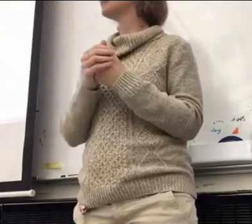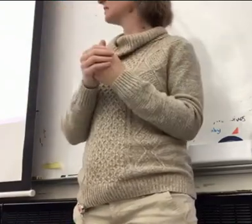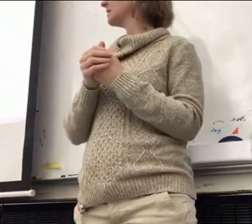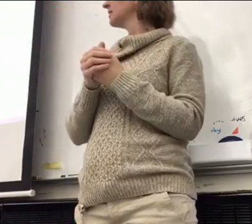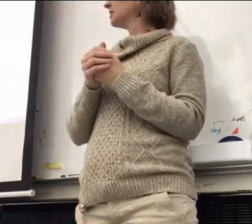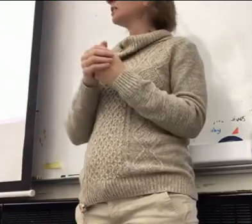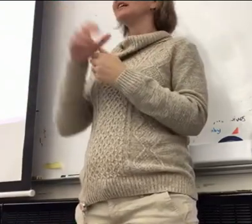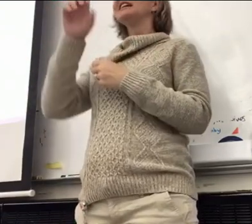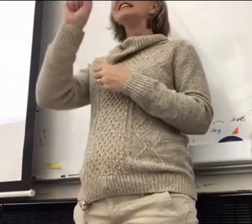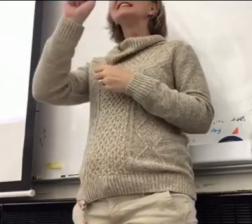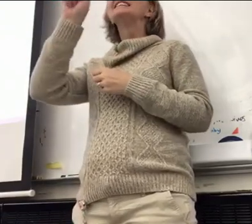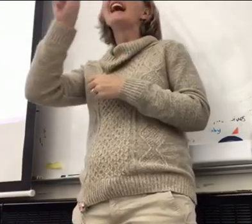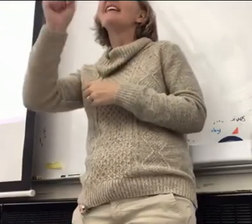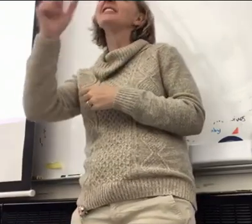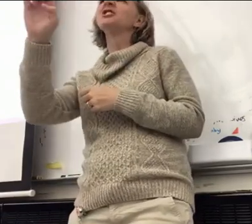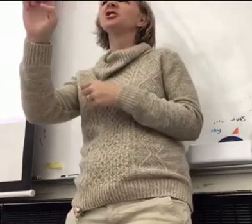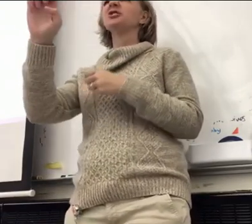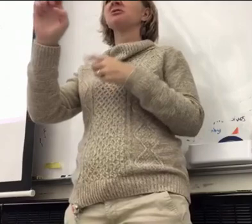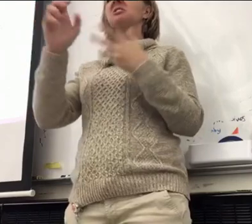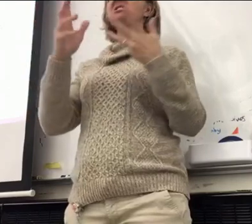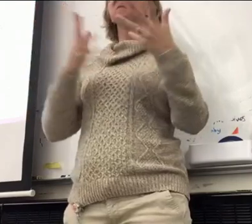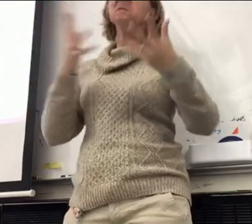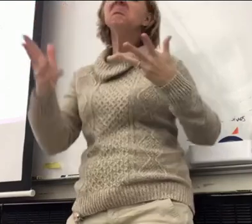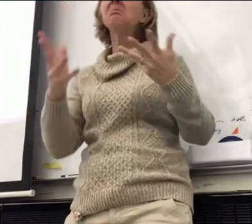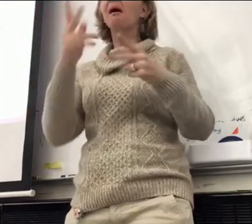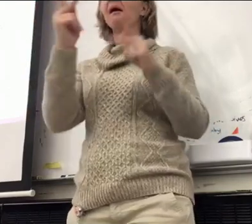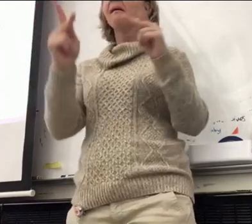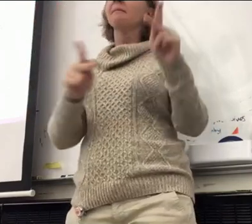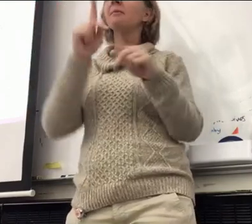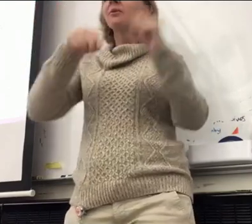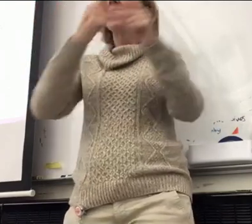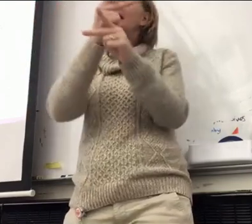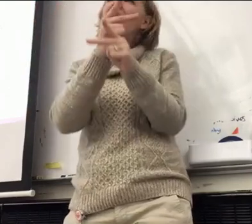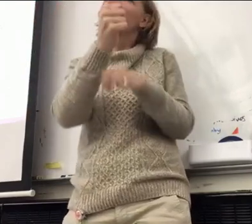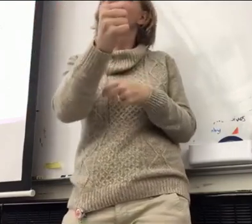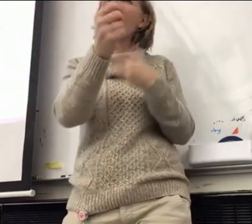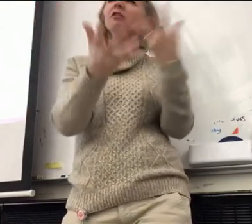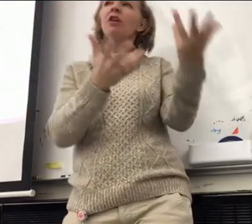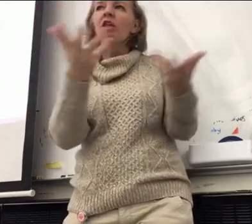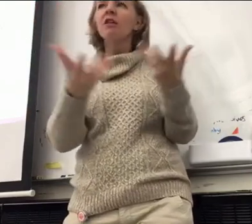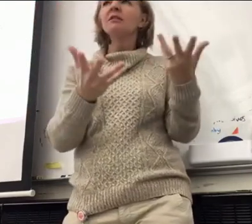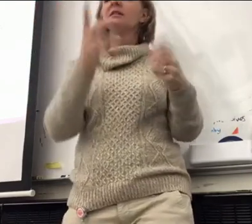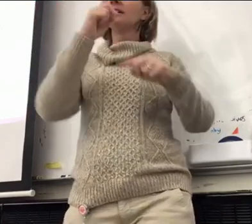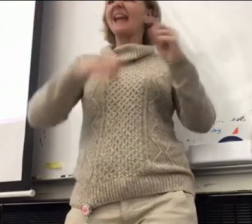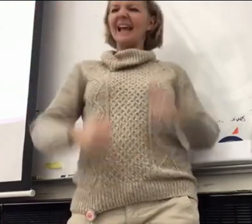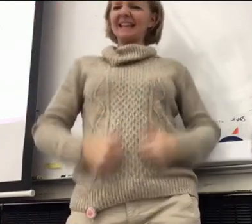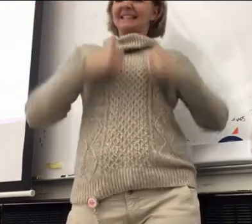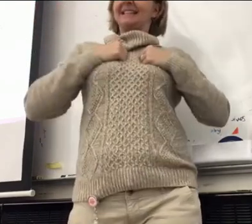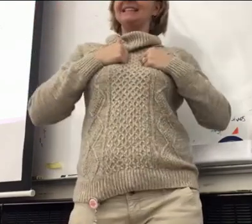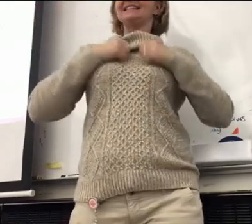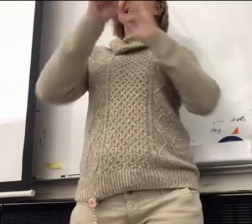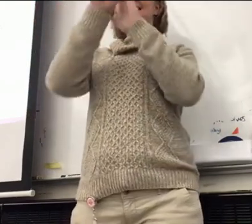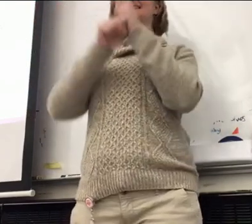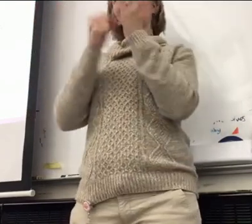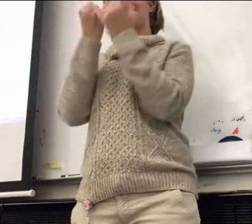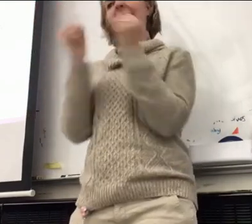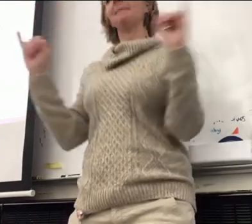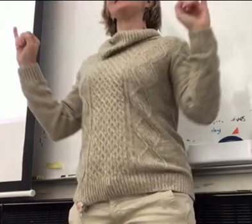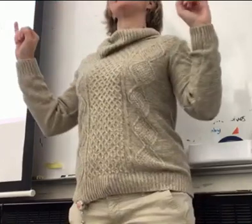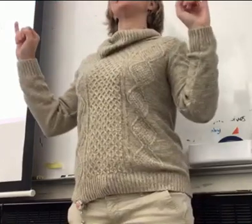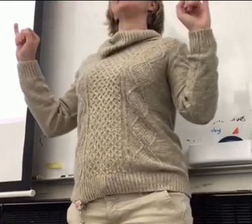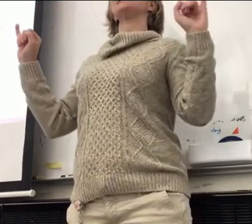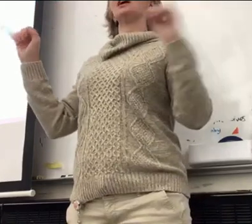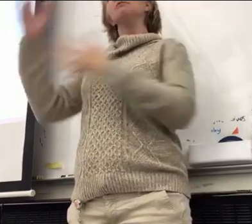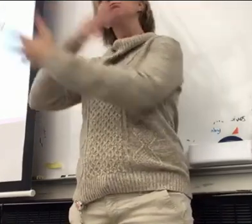Childish. Savage, childish, basically people who can't care for themselves, cannot exist in a state of independence in the vicinity of the